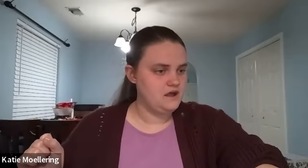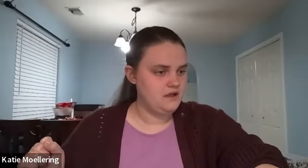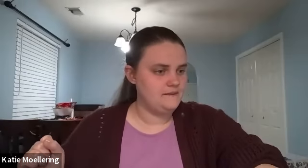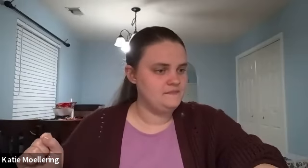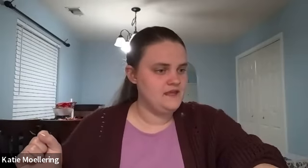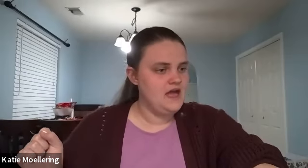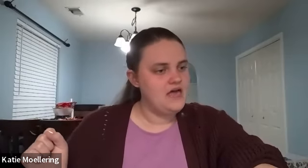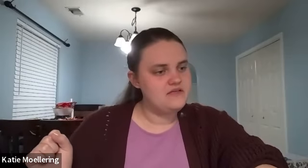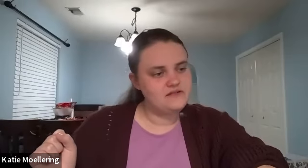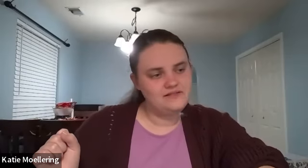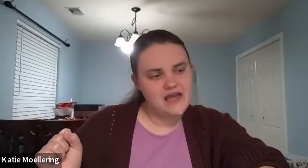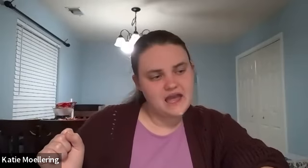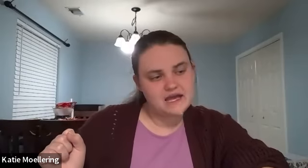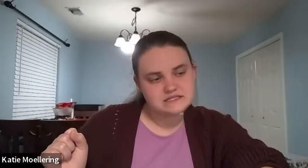Okay. And then the last